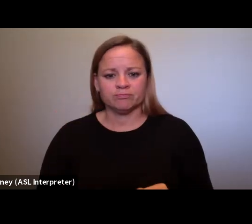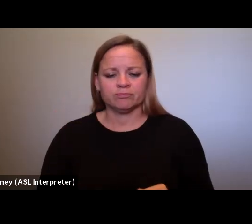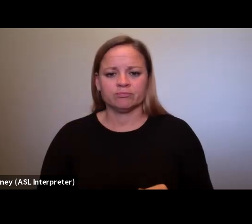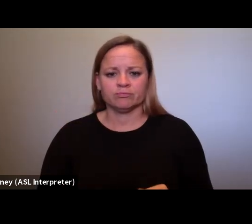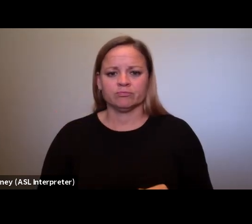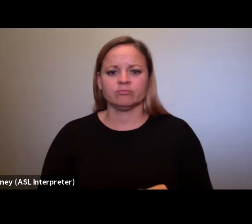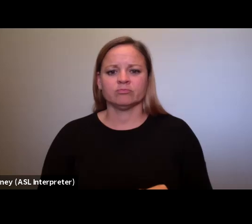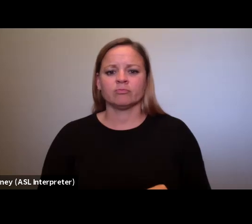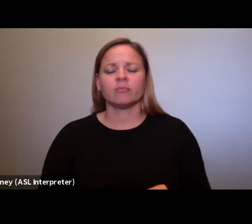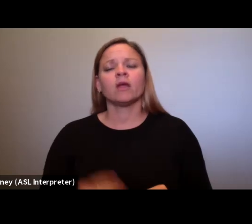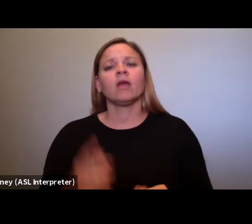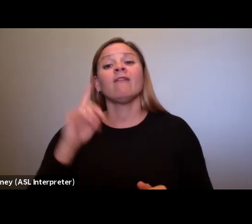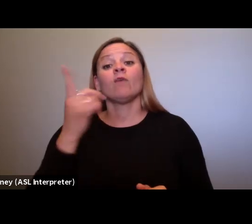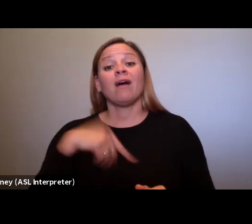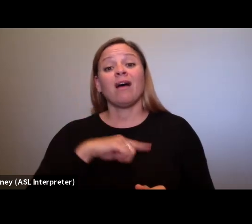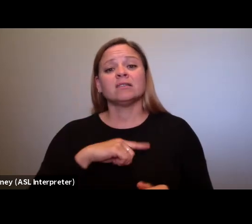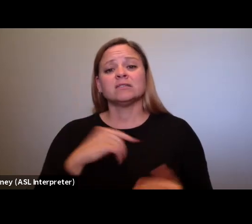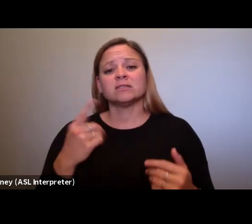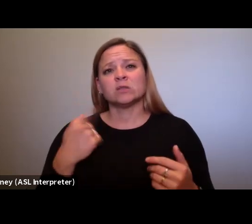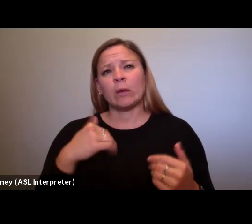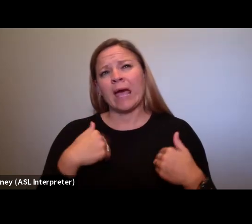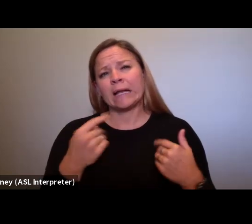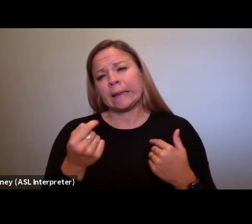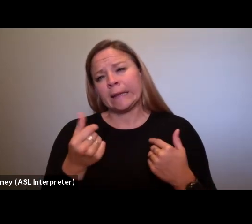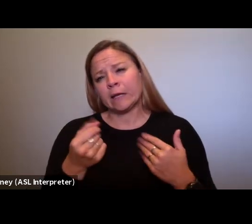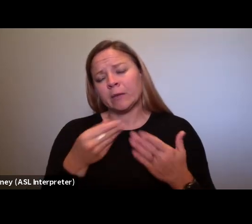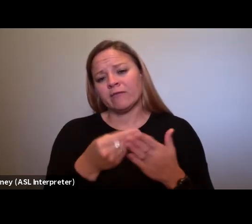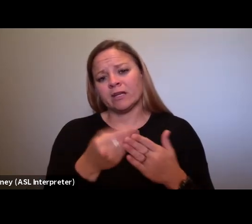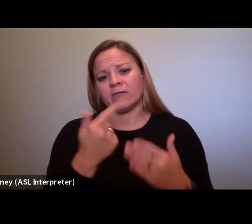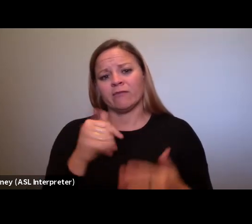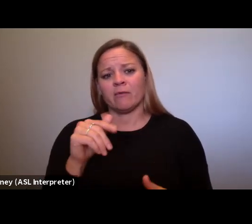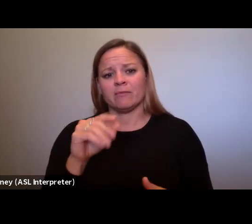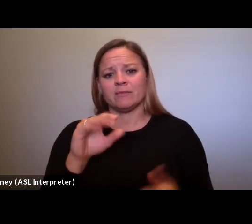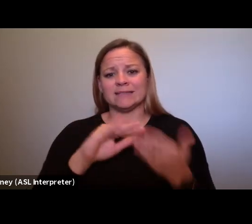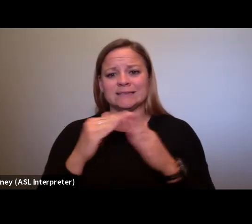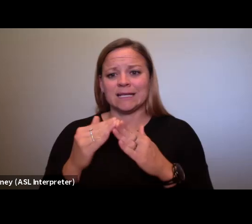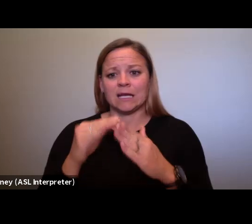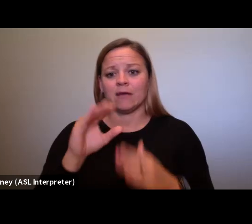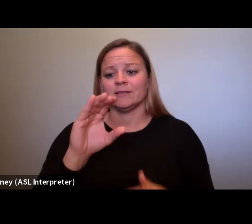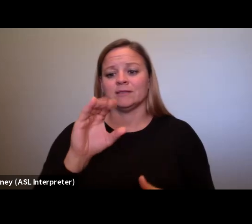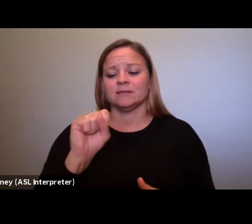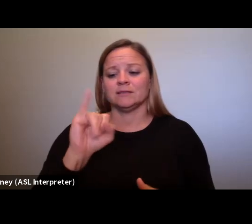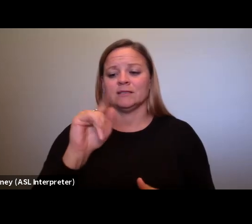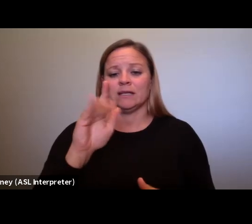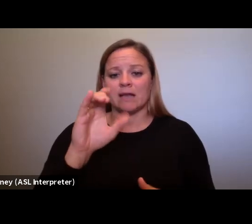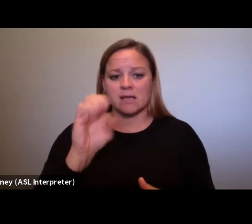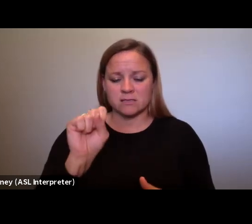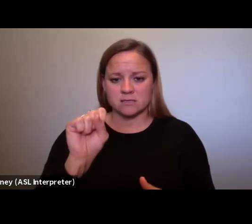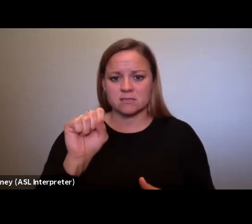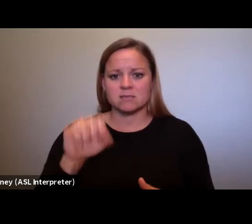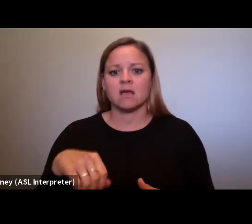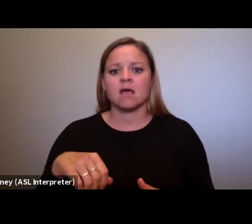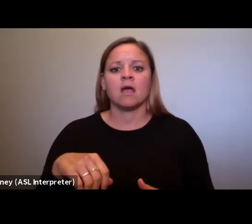us, we had a little bit of funding from the City of Salinas under the CDBG, the block